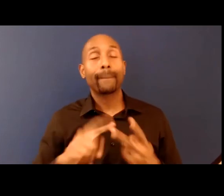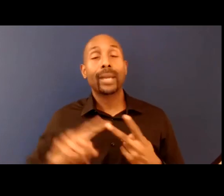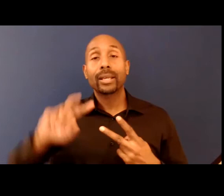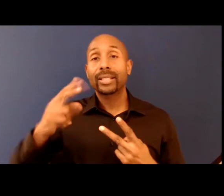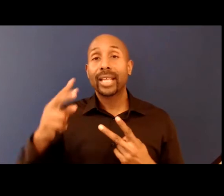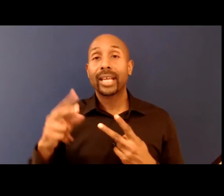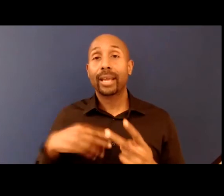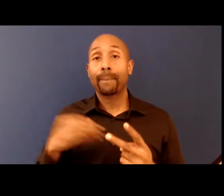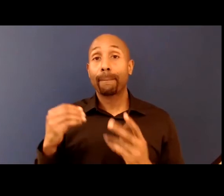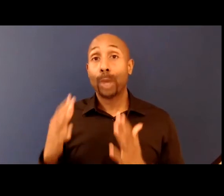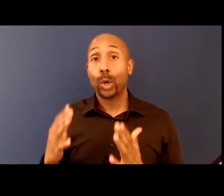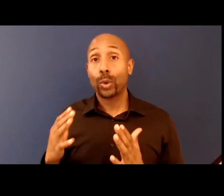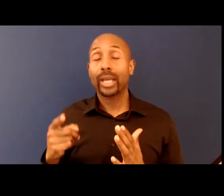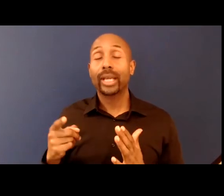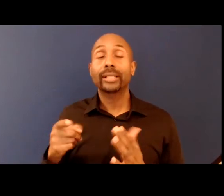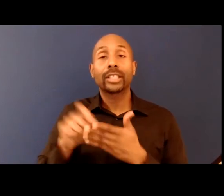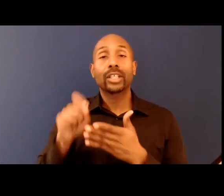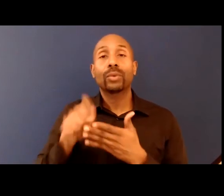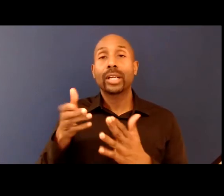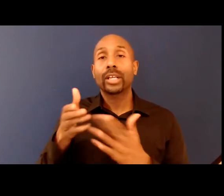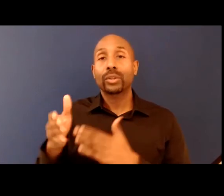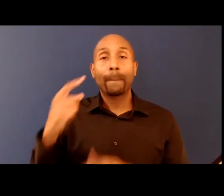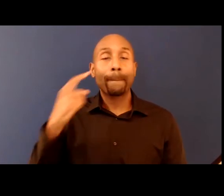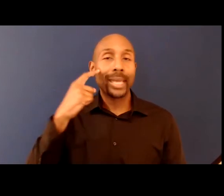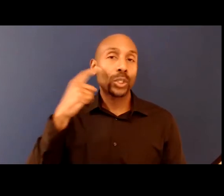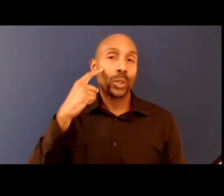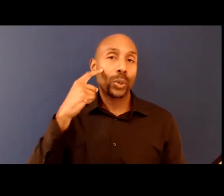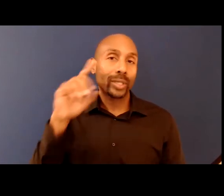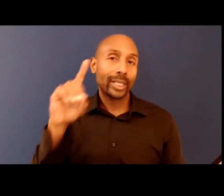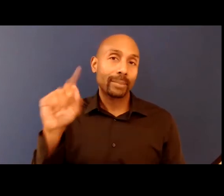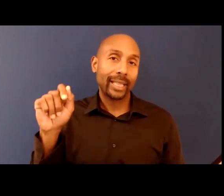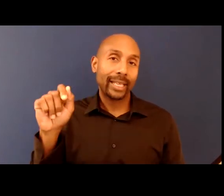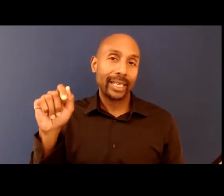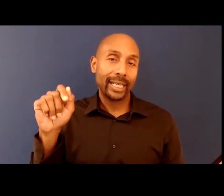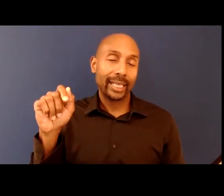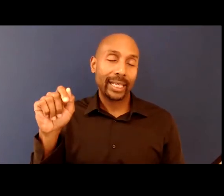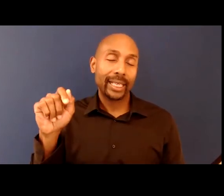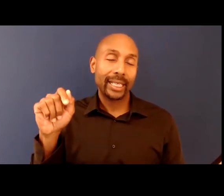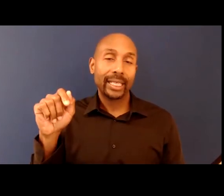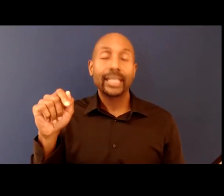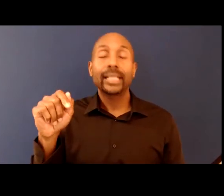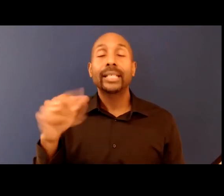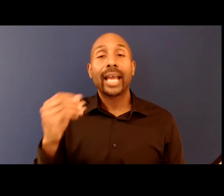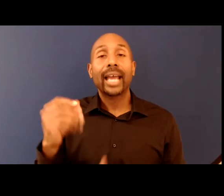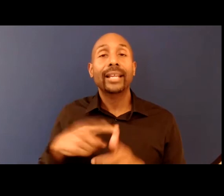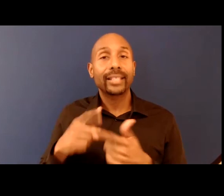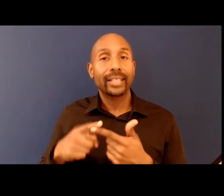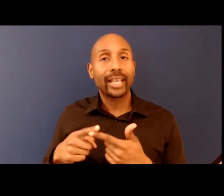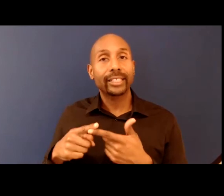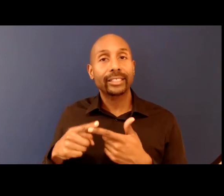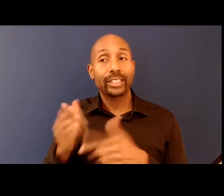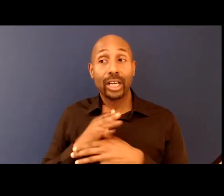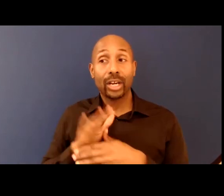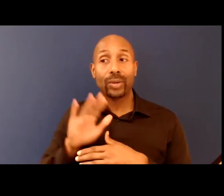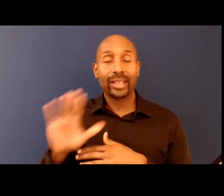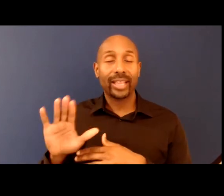through a mental disability and them evoking their experience. Now,